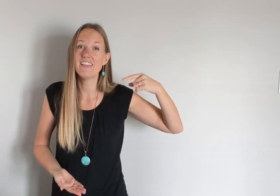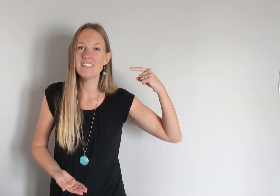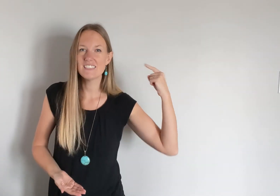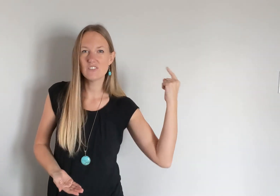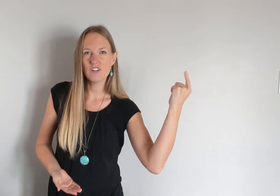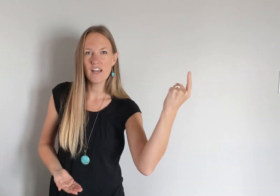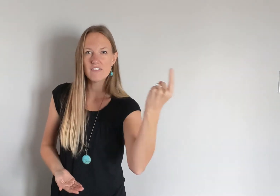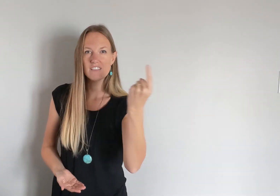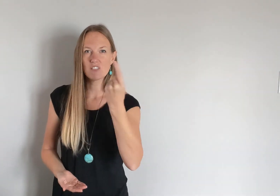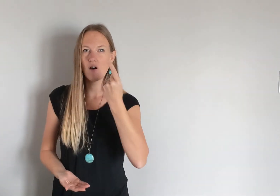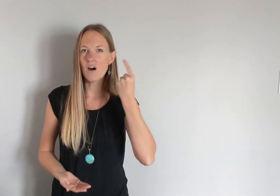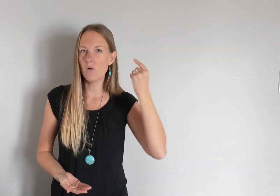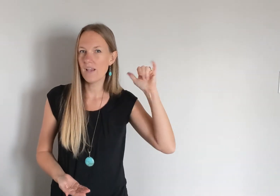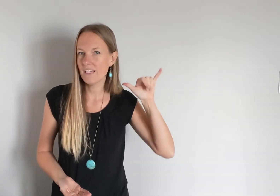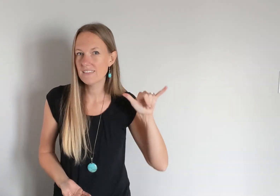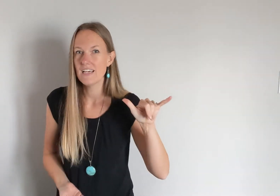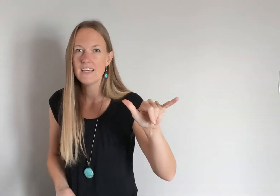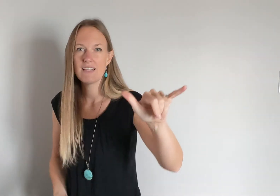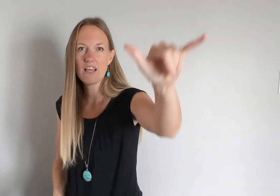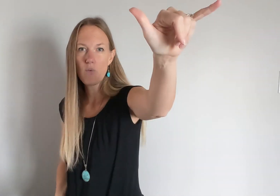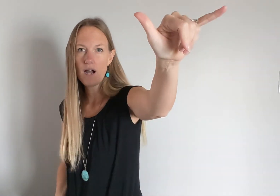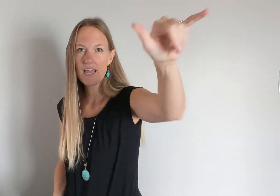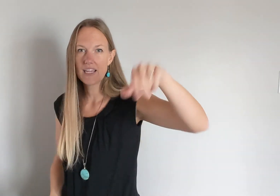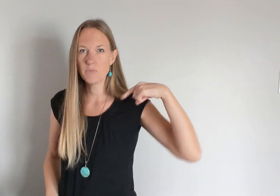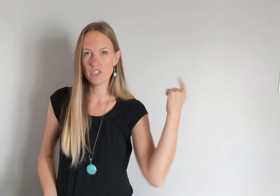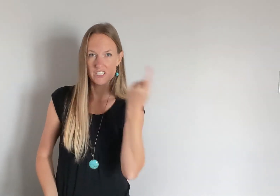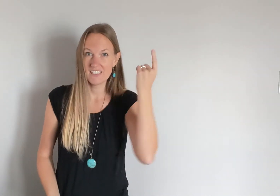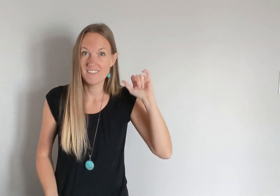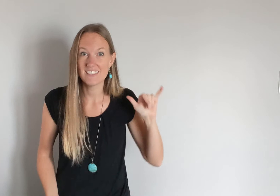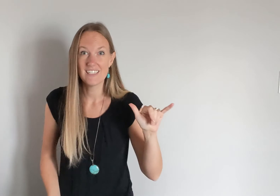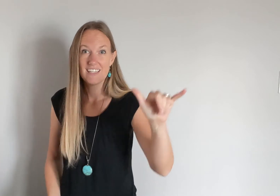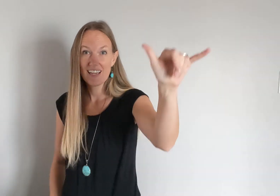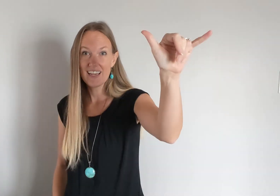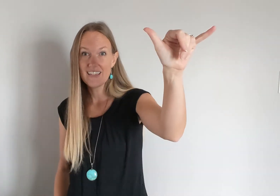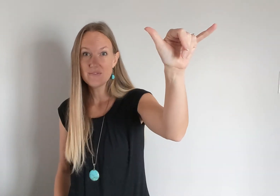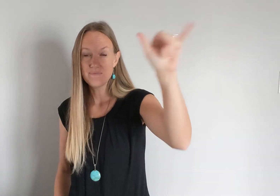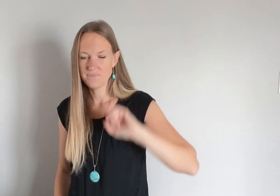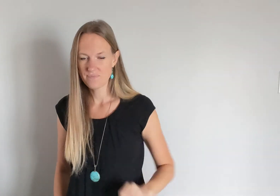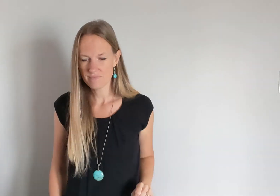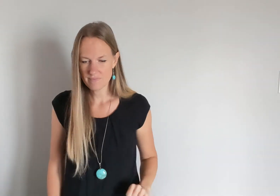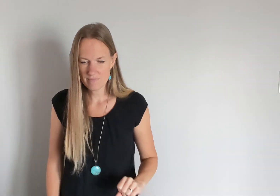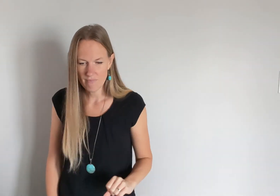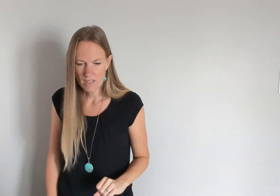endless is forever. So always. And then that Y hand pushed out. Okay.